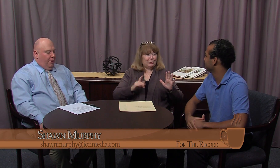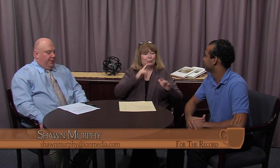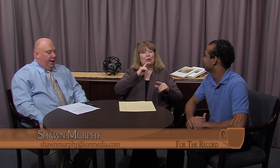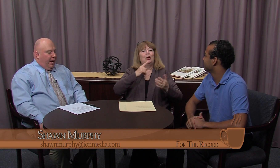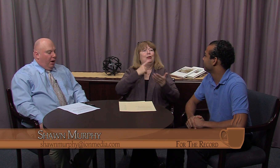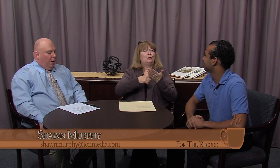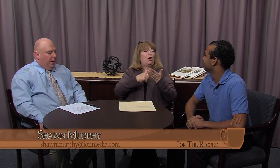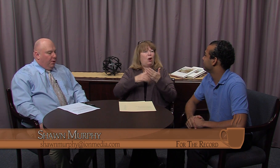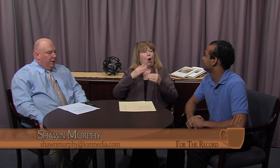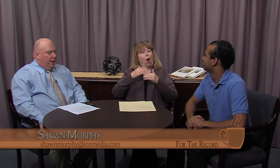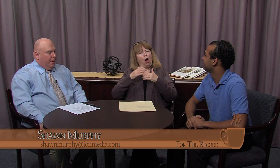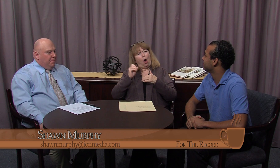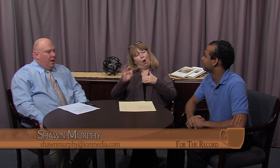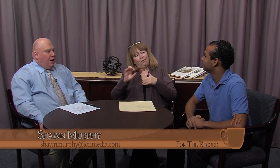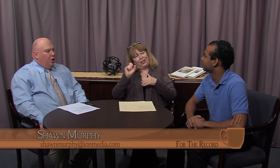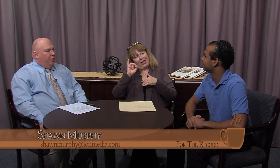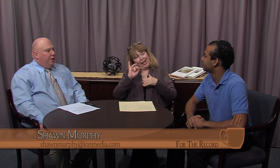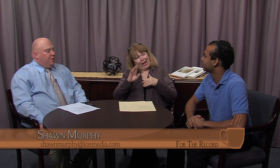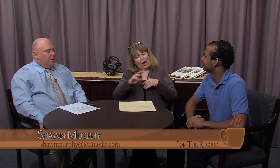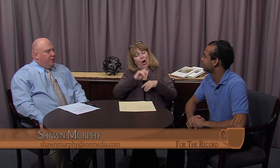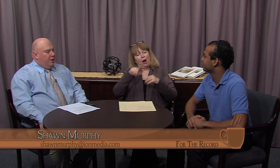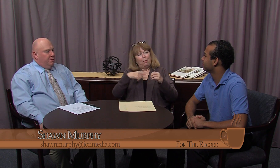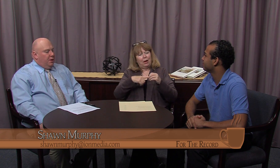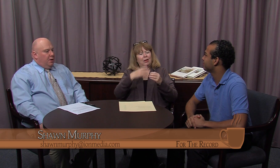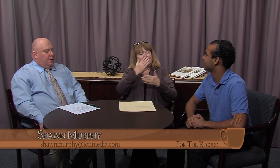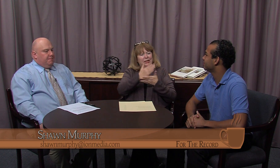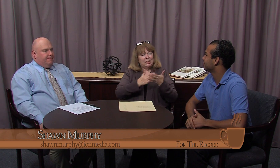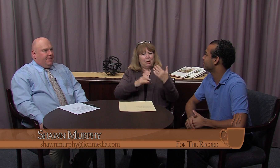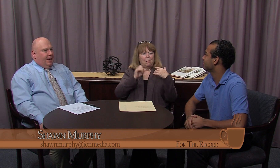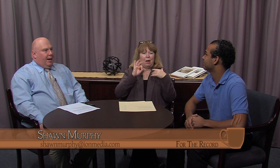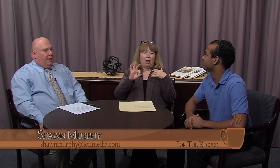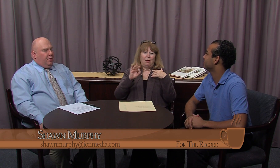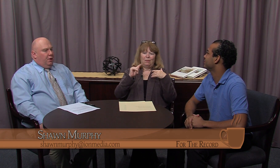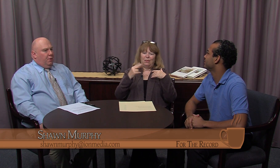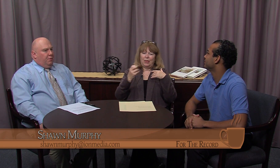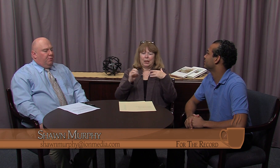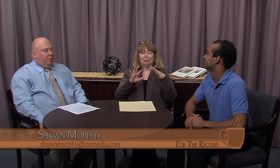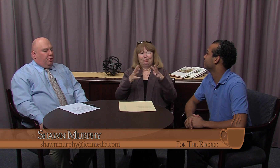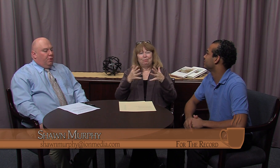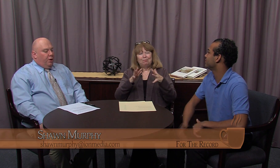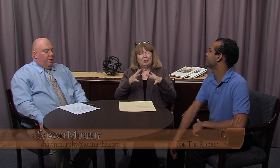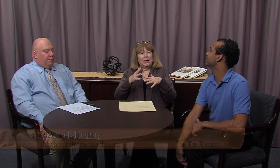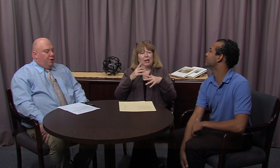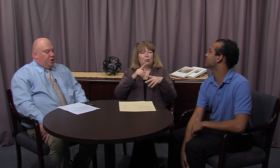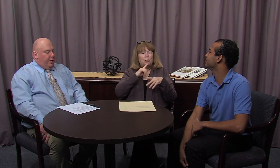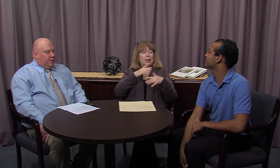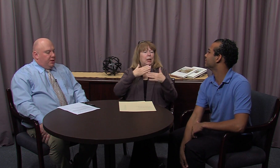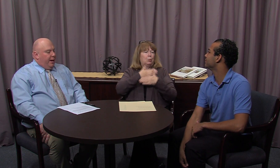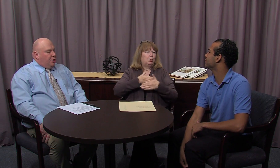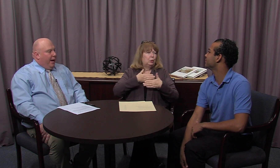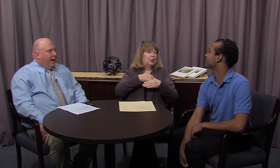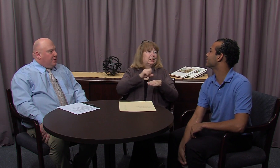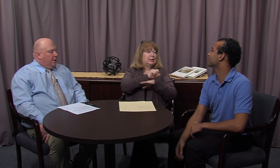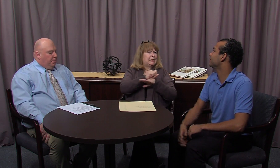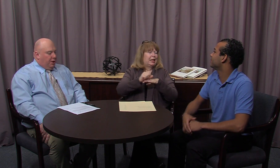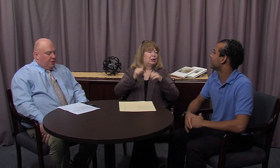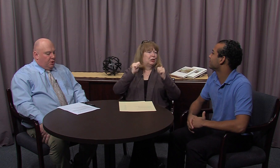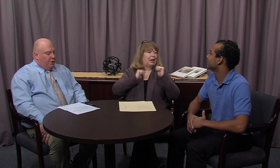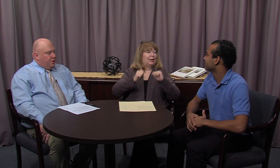the air about, some of the, you can really appreciate stage acting because, Chris, you